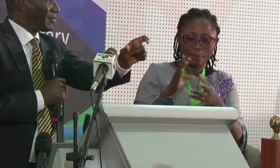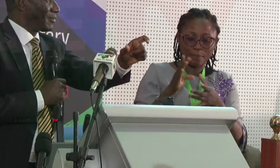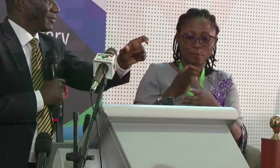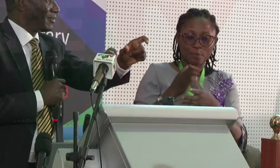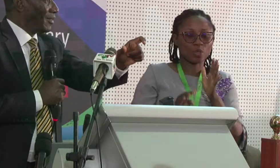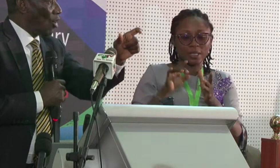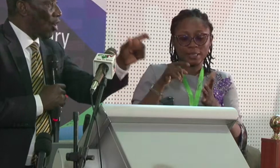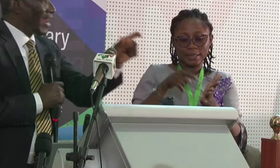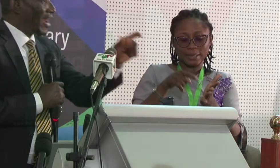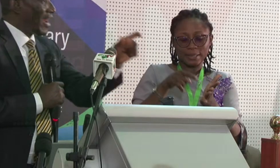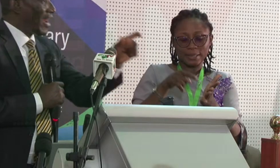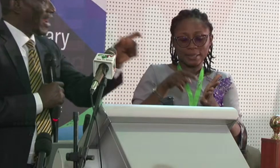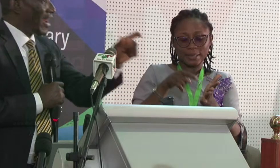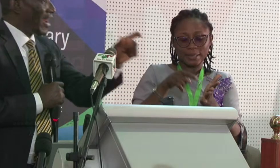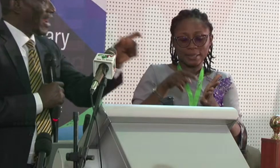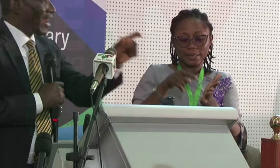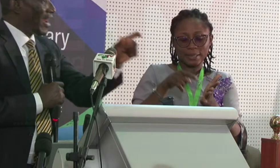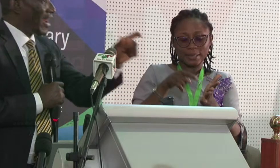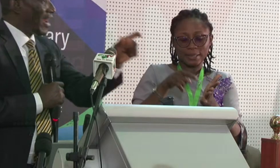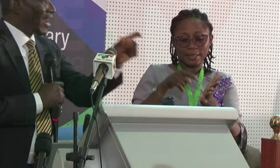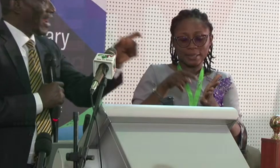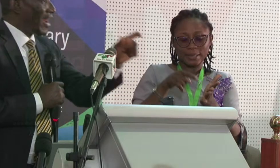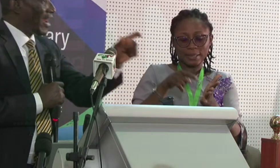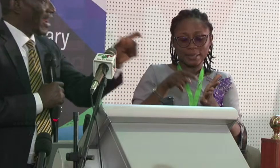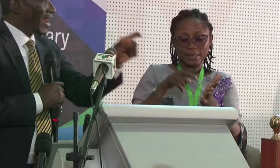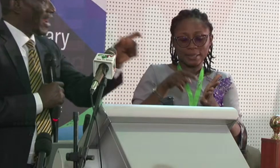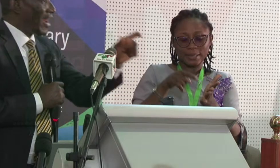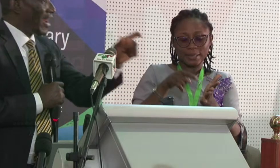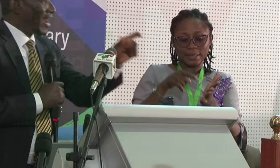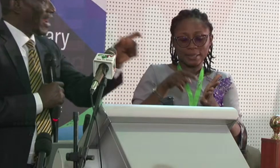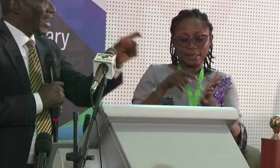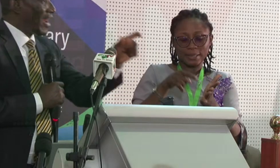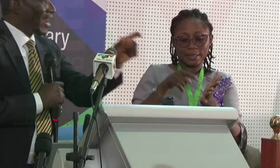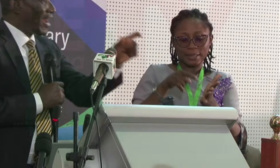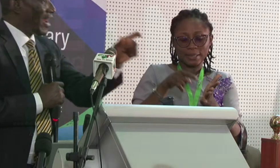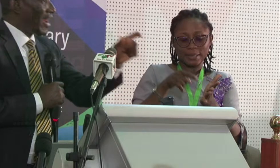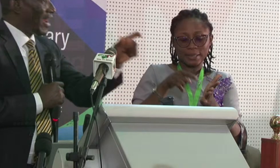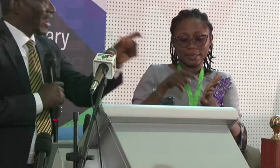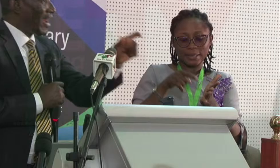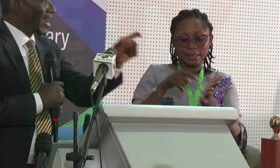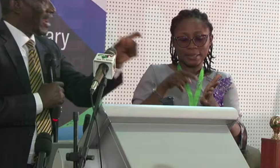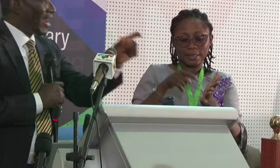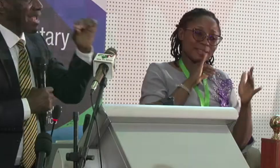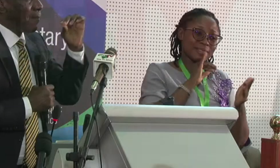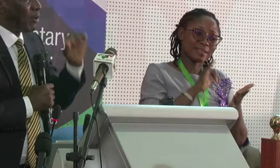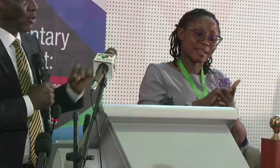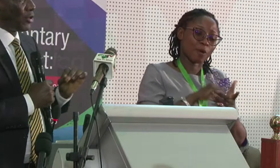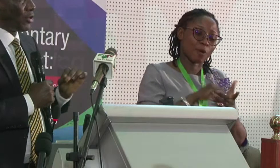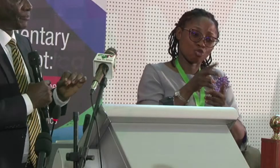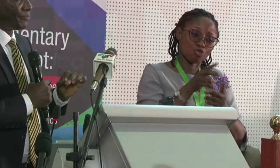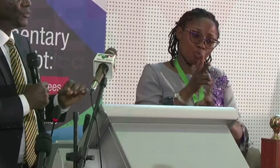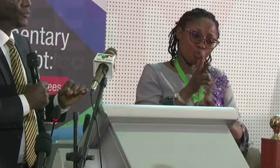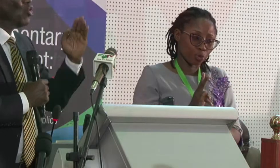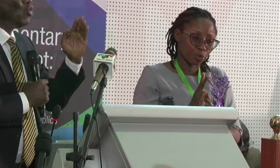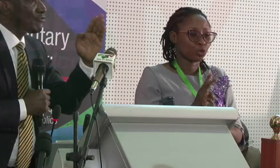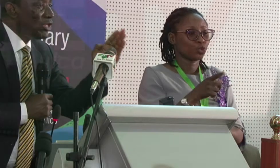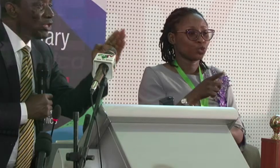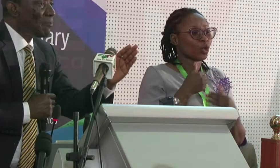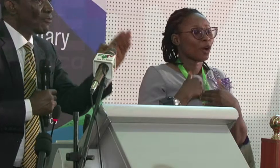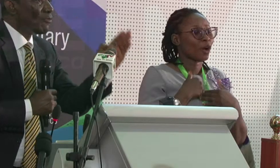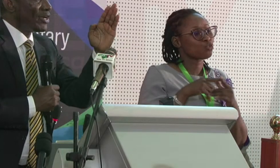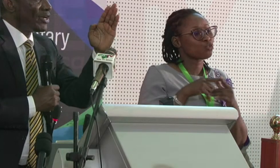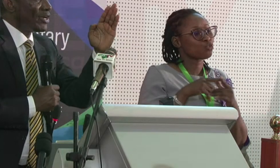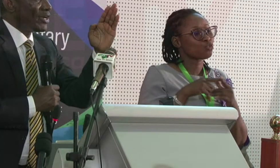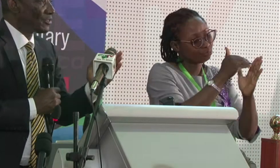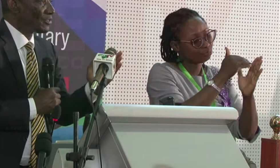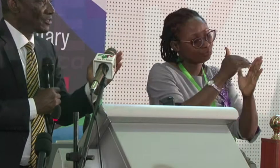development or lack of it? So what the Constitution and the legal framework expects is that when you are borrowing, you have to lay